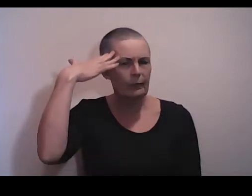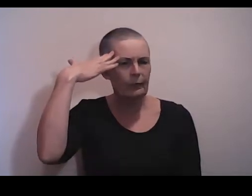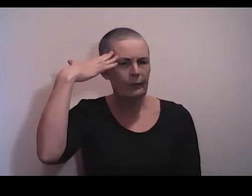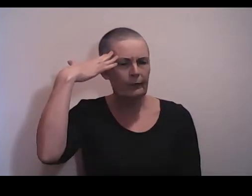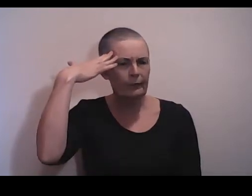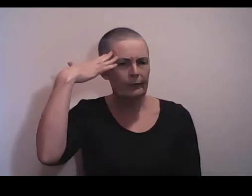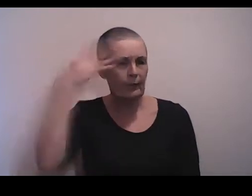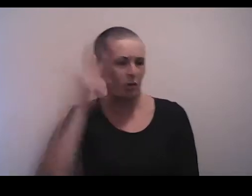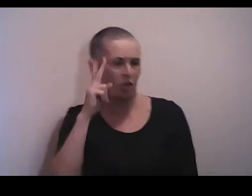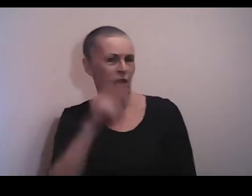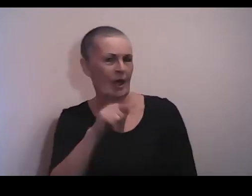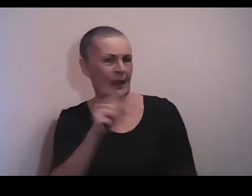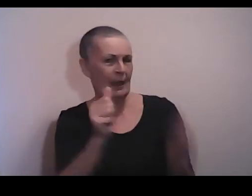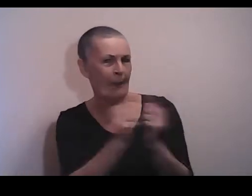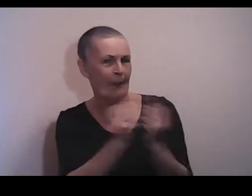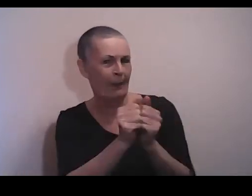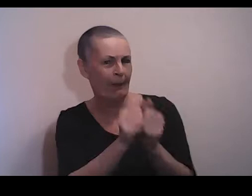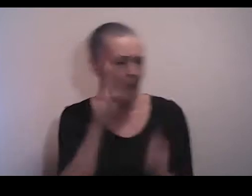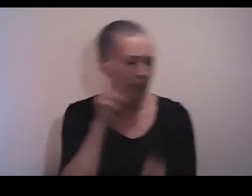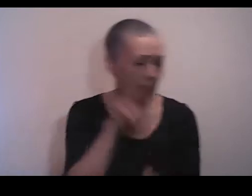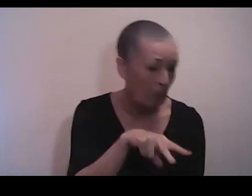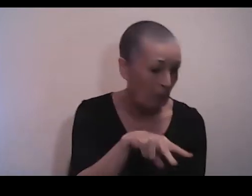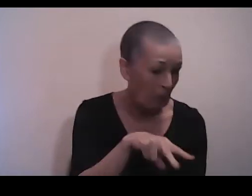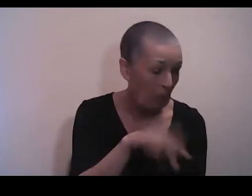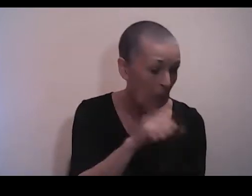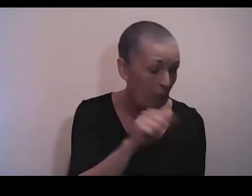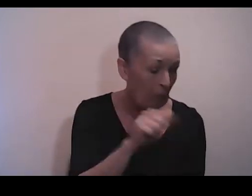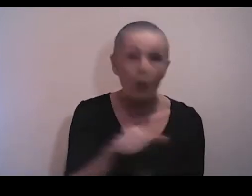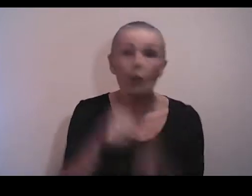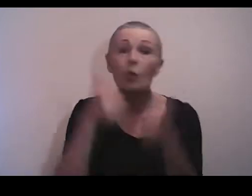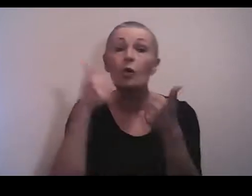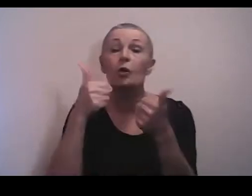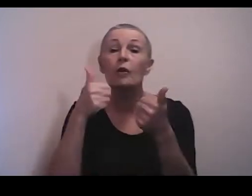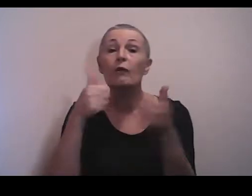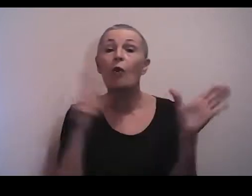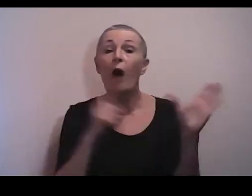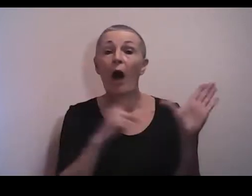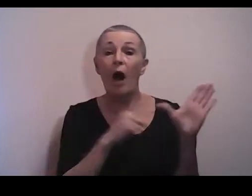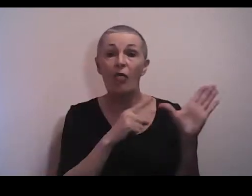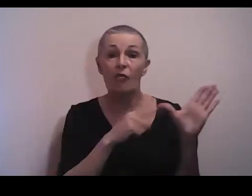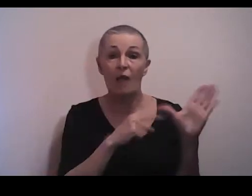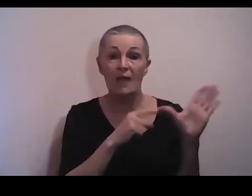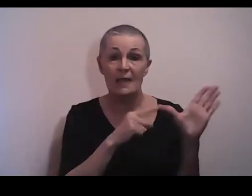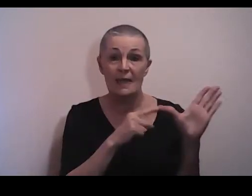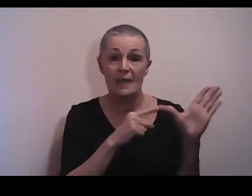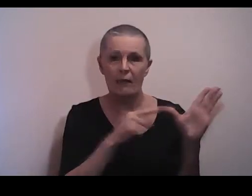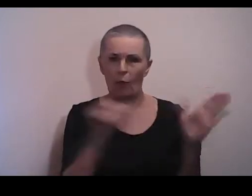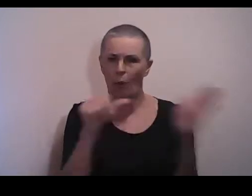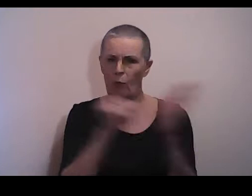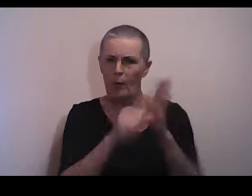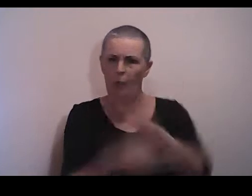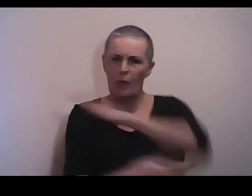good for, rolling the arms is also good for arthritis. And what's the other